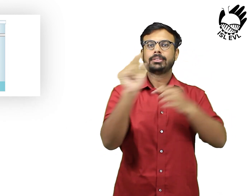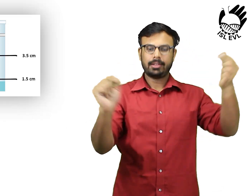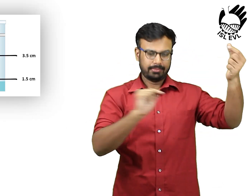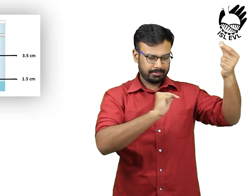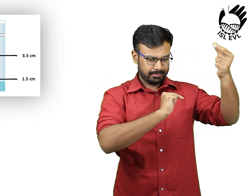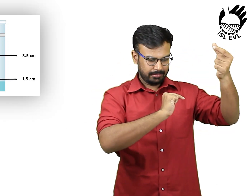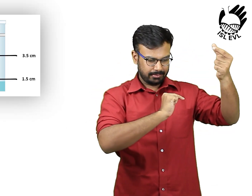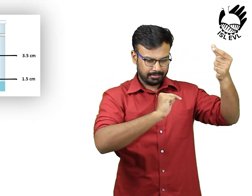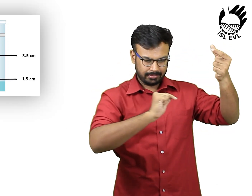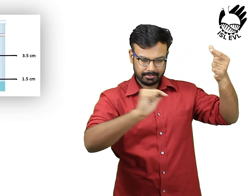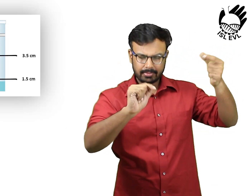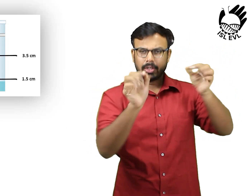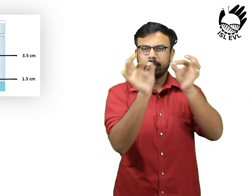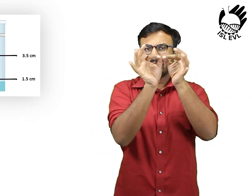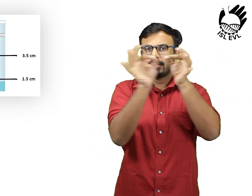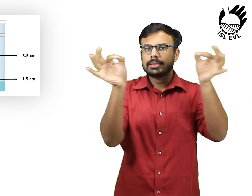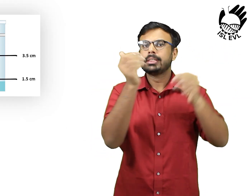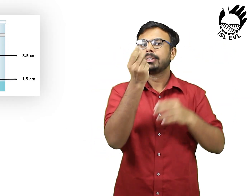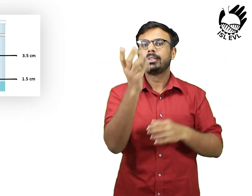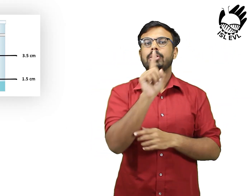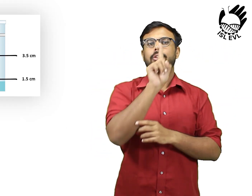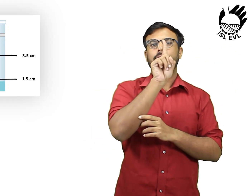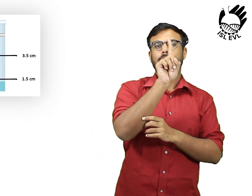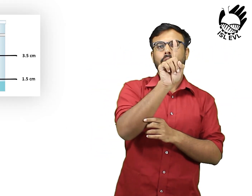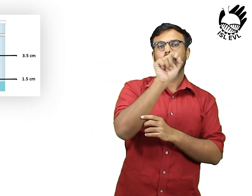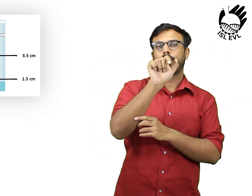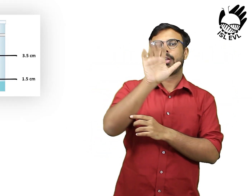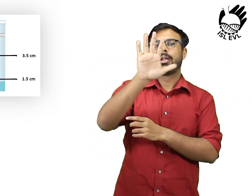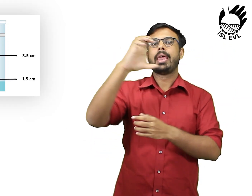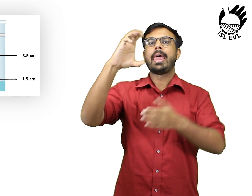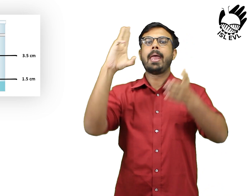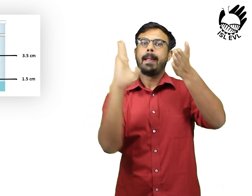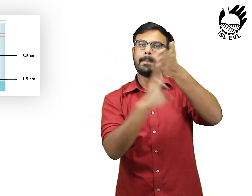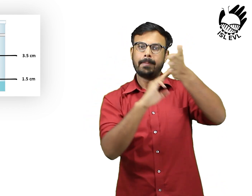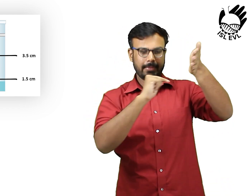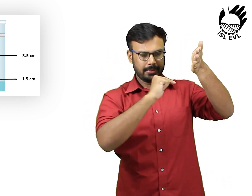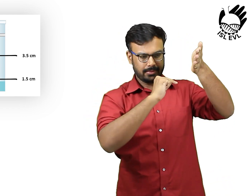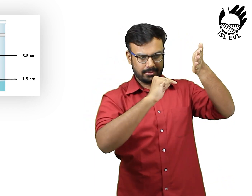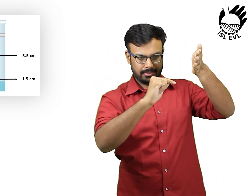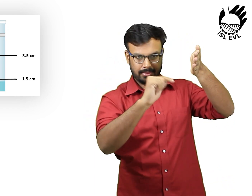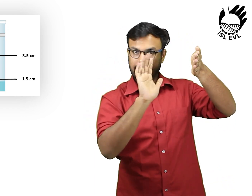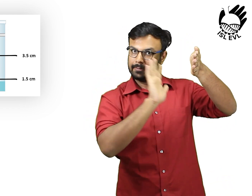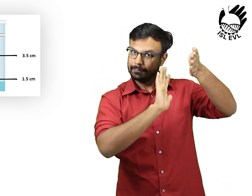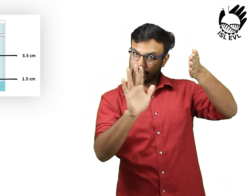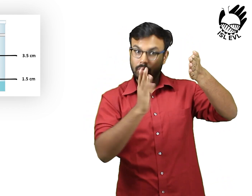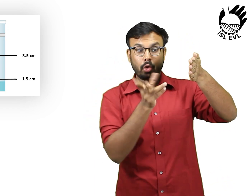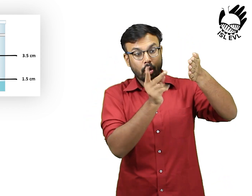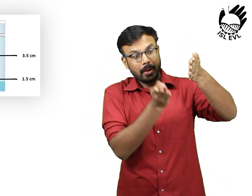Test the samples 1 to 6 and Y, which we had collected earlier.